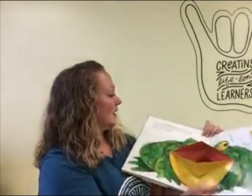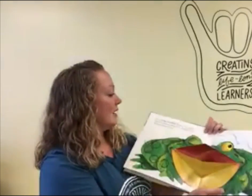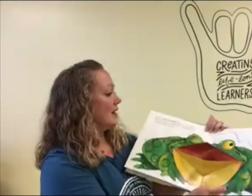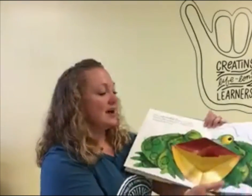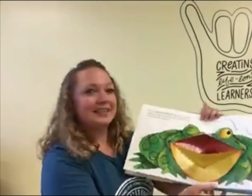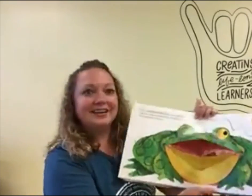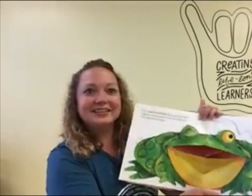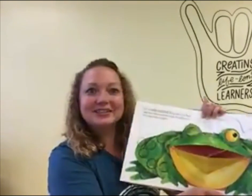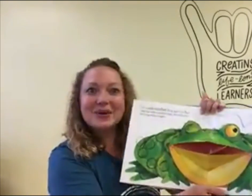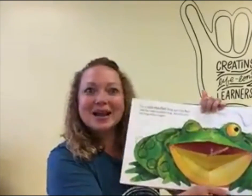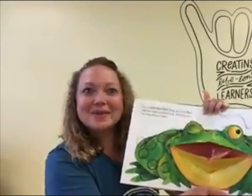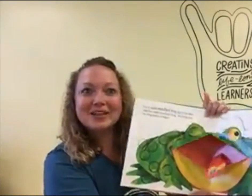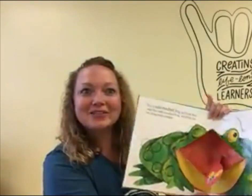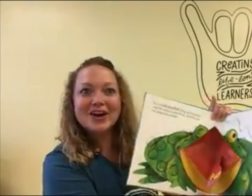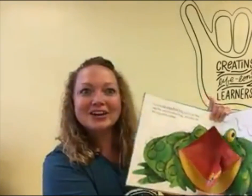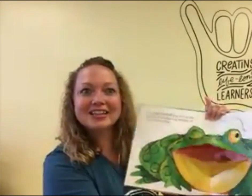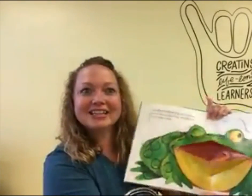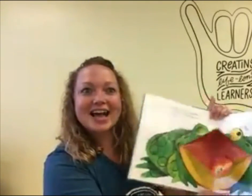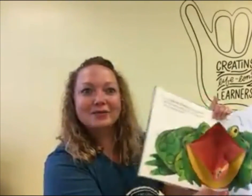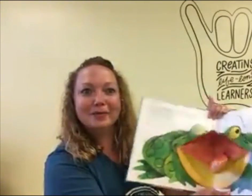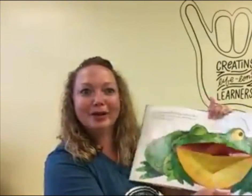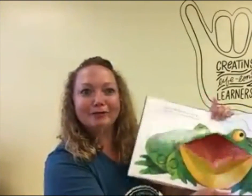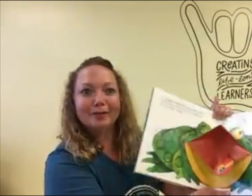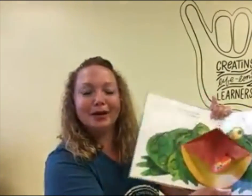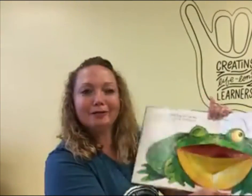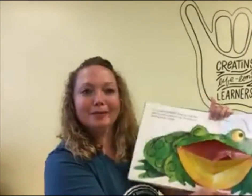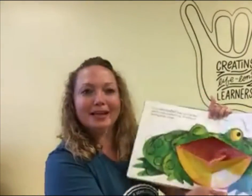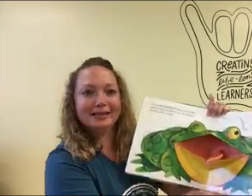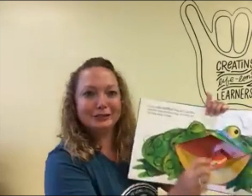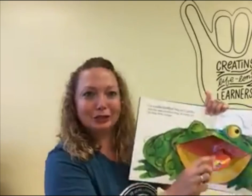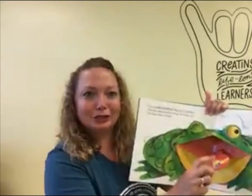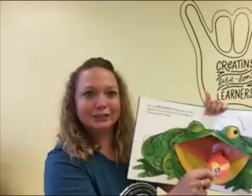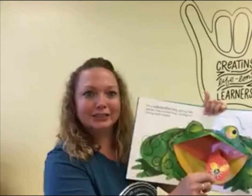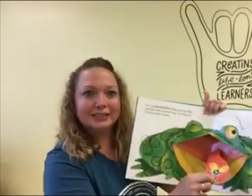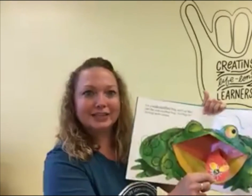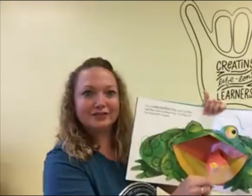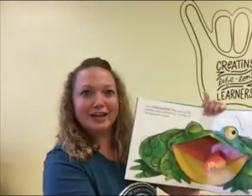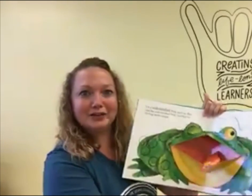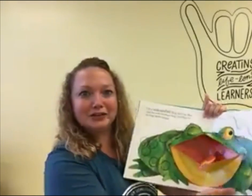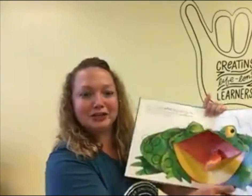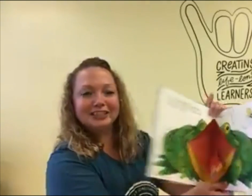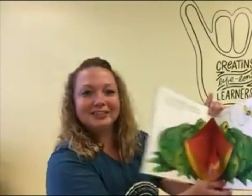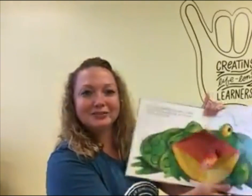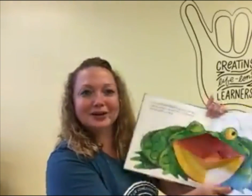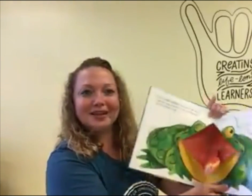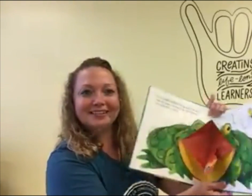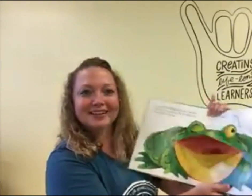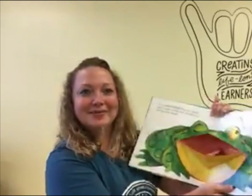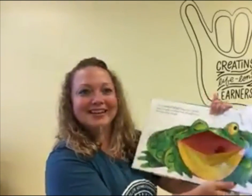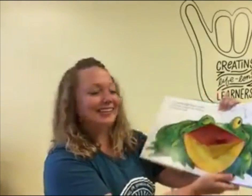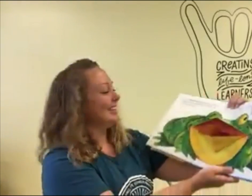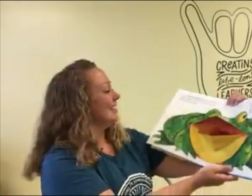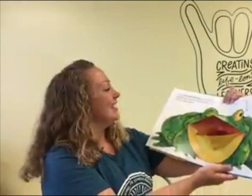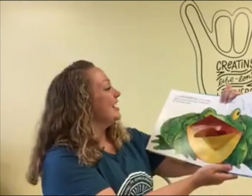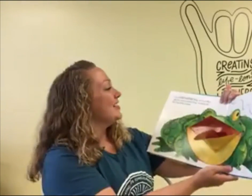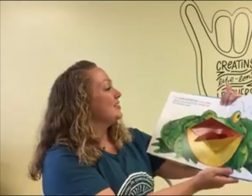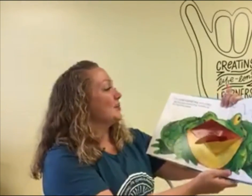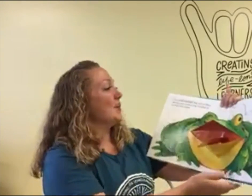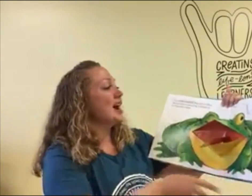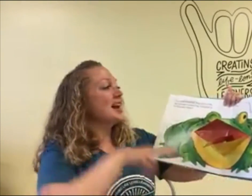There's the wide mouth frog. Look at that. Ribbit, ribbit, ribbit, and his tongue. He's got a fly on the tongue. Ribbit, ribbit. The wide mouth